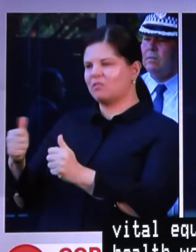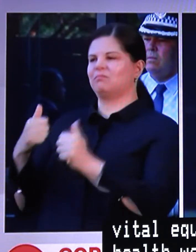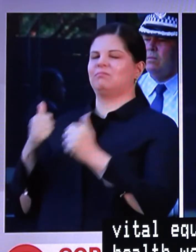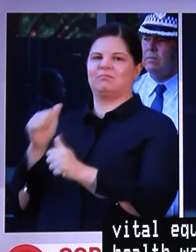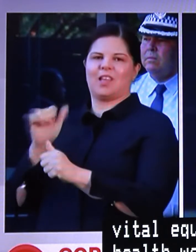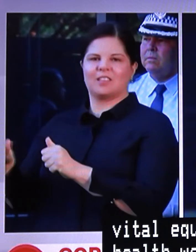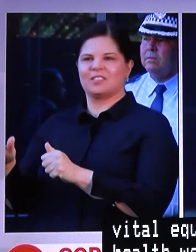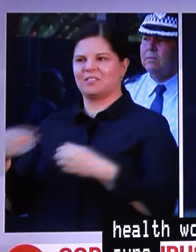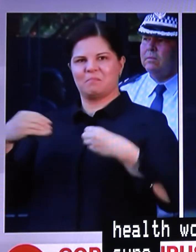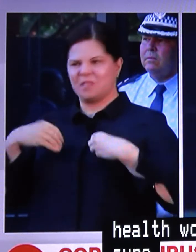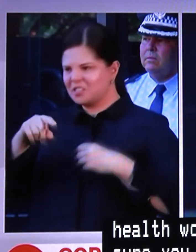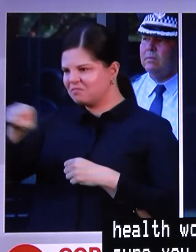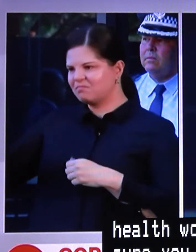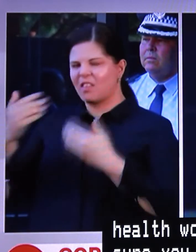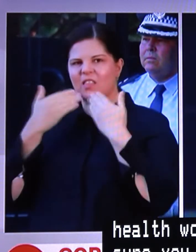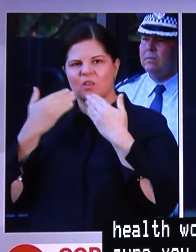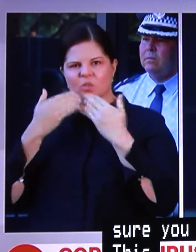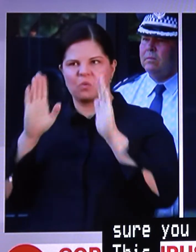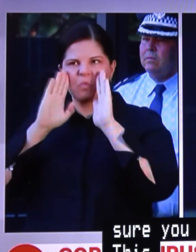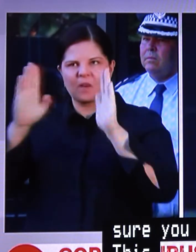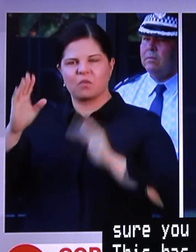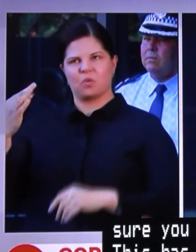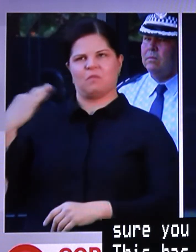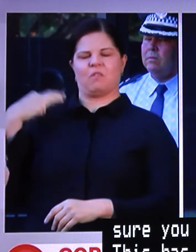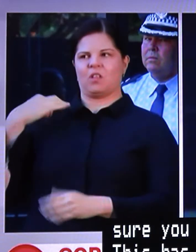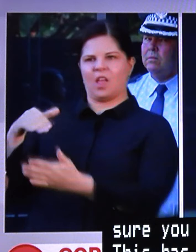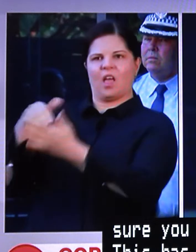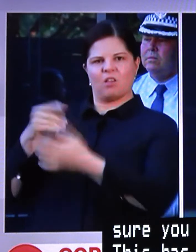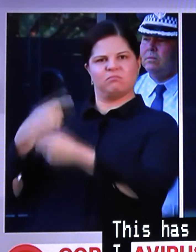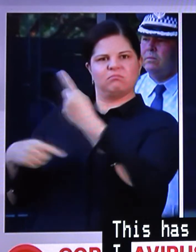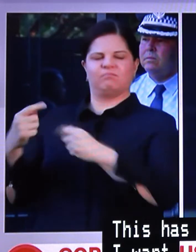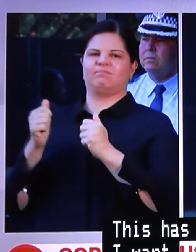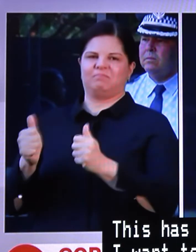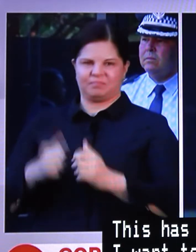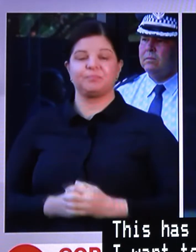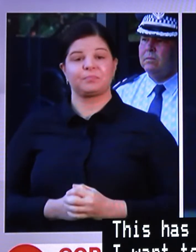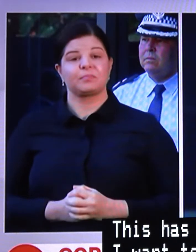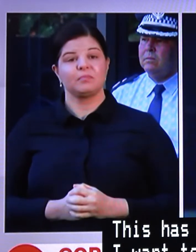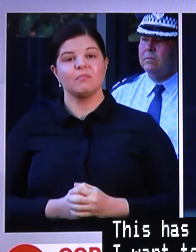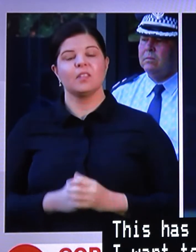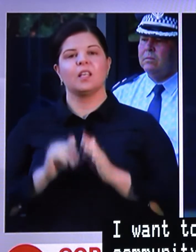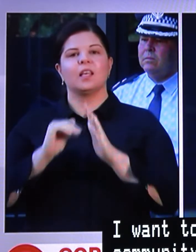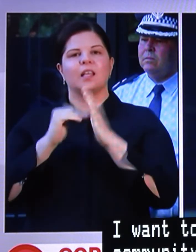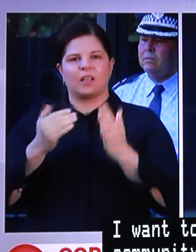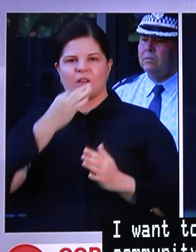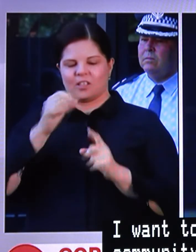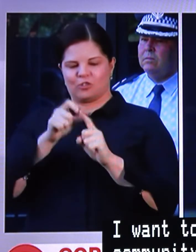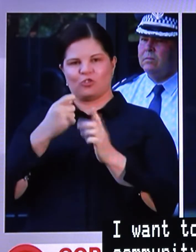want to thank the business community for that, and thank all the businesses that have come forward. I'll ask Dr Chant